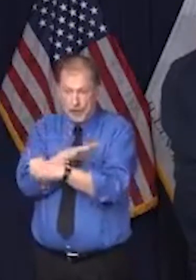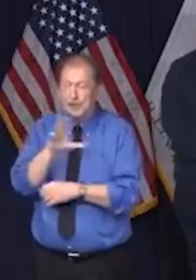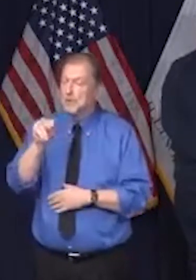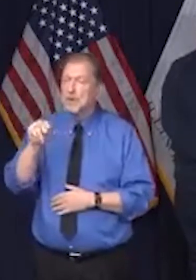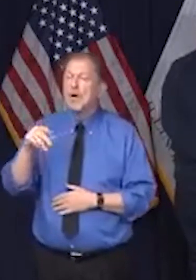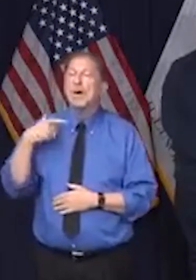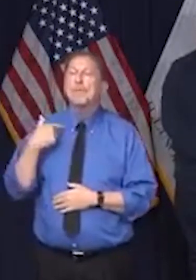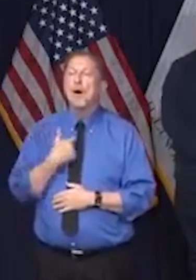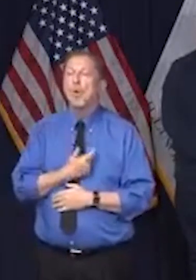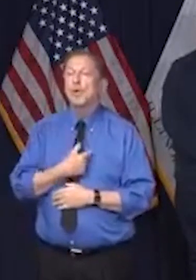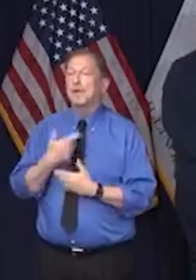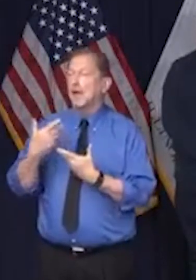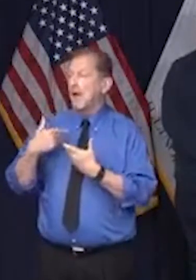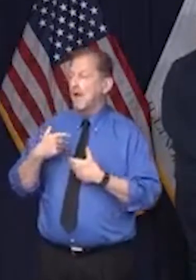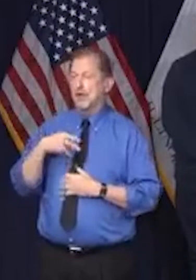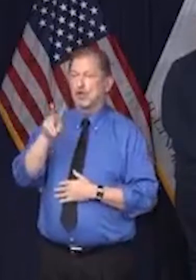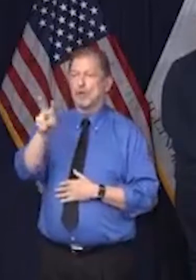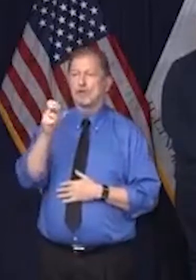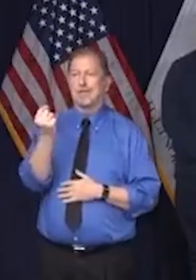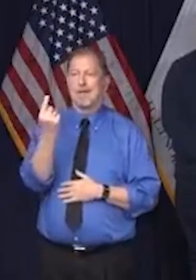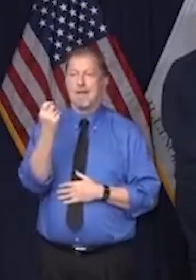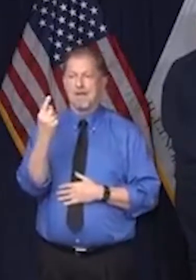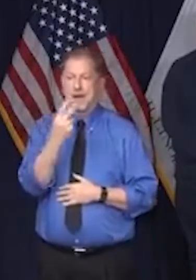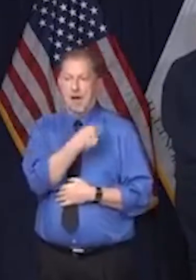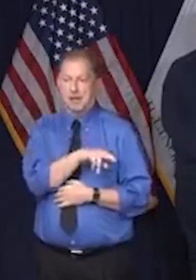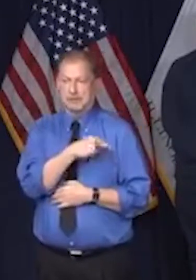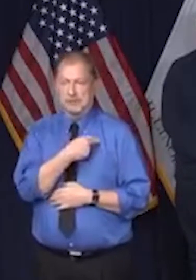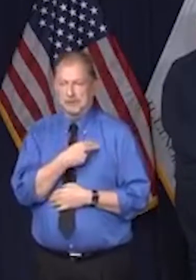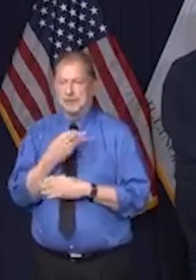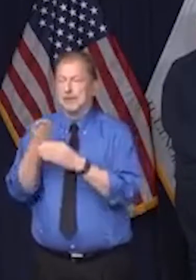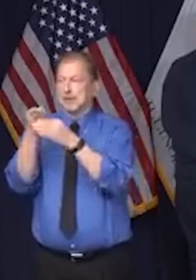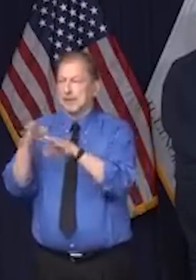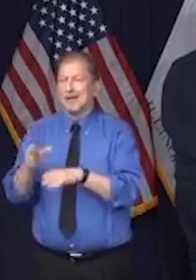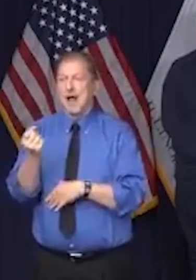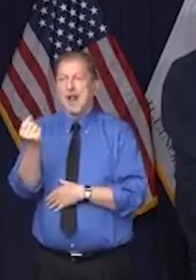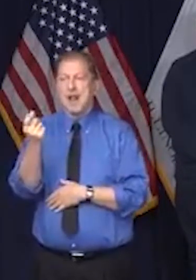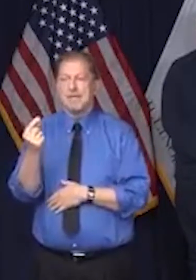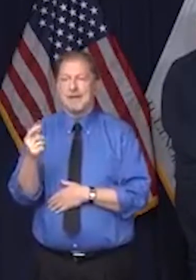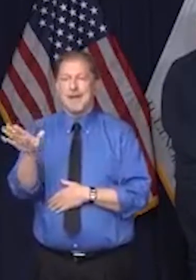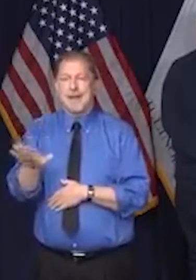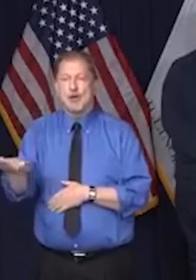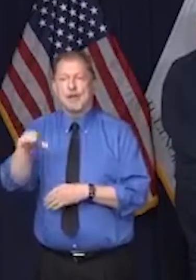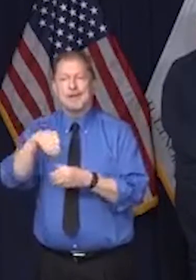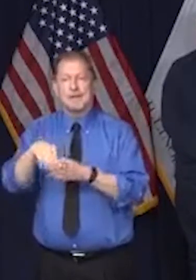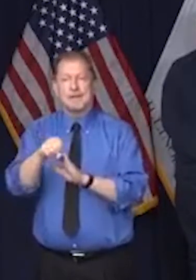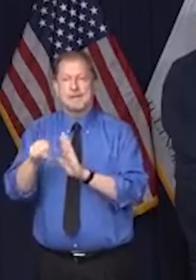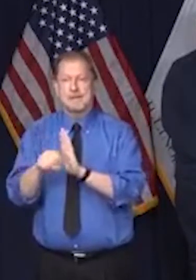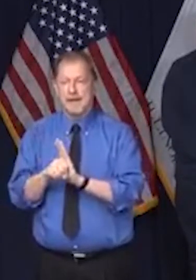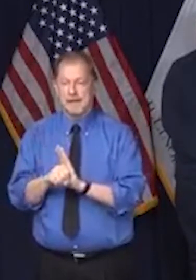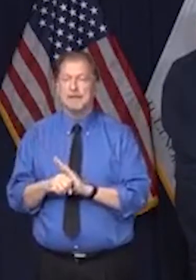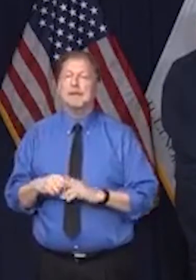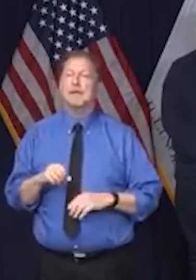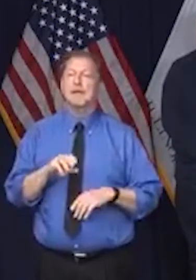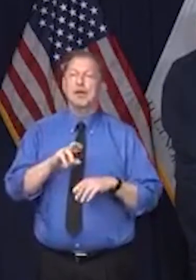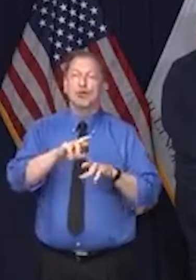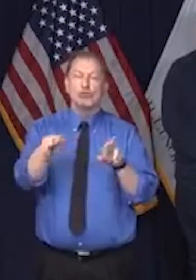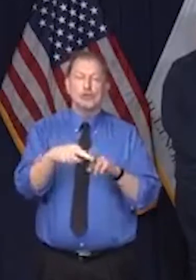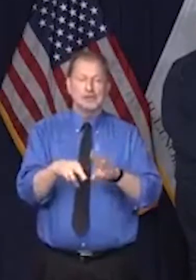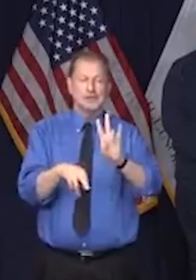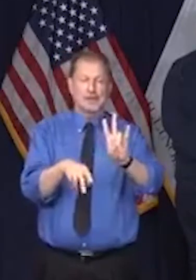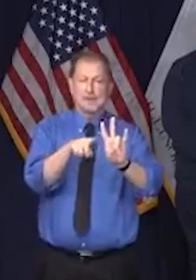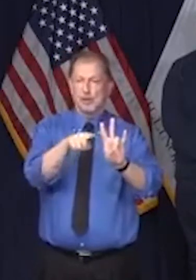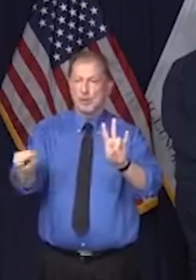hospitals, our 211 hospitals, into 11 regions. Region 7 through 11 form